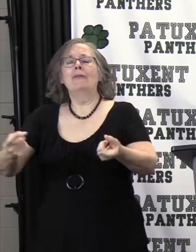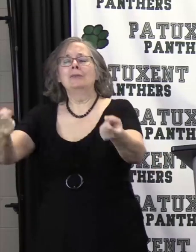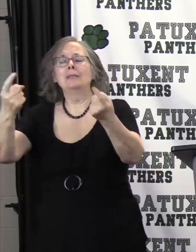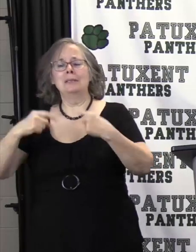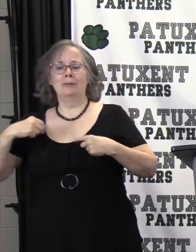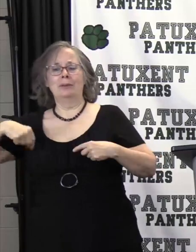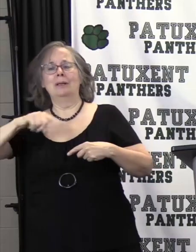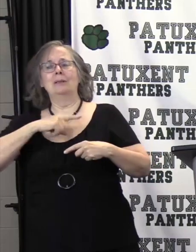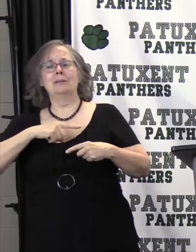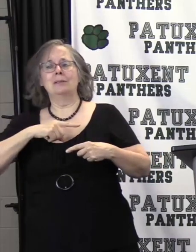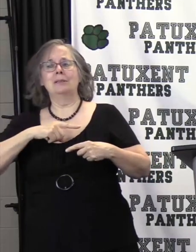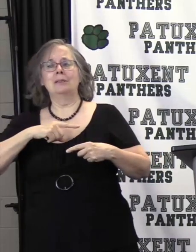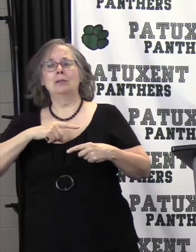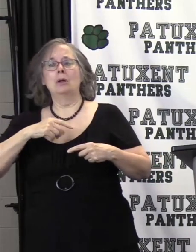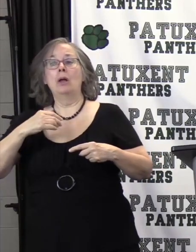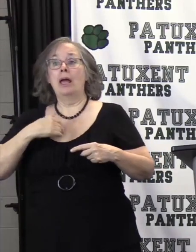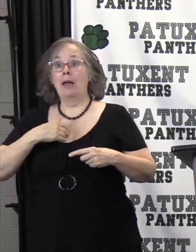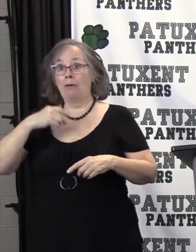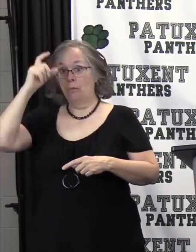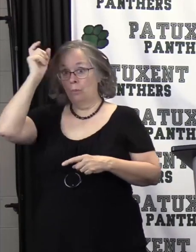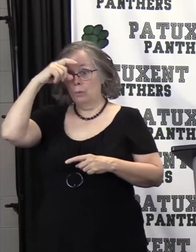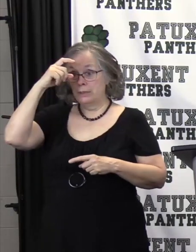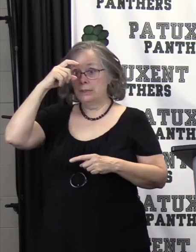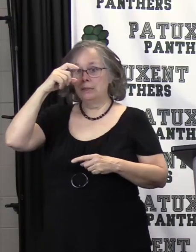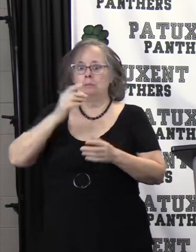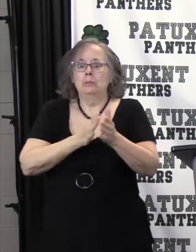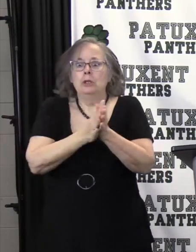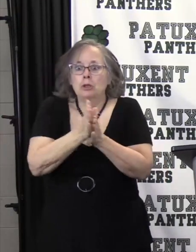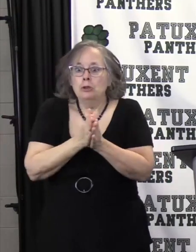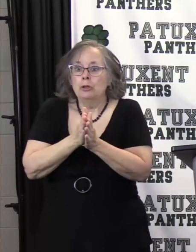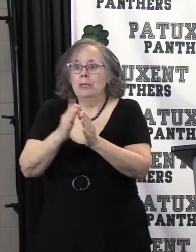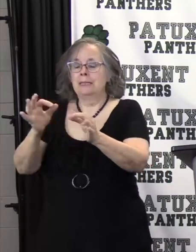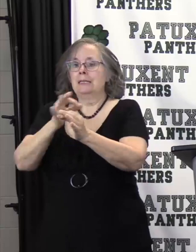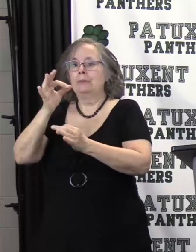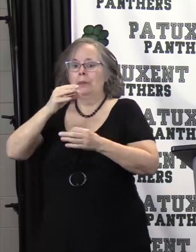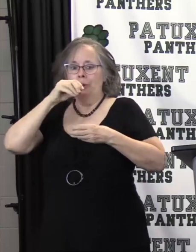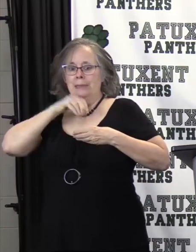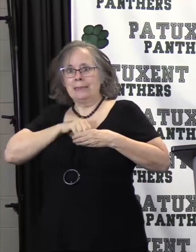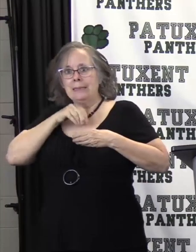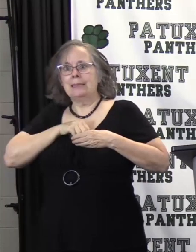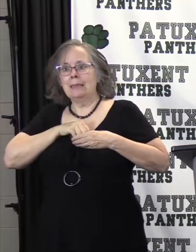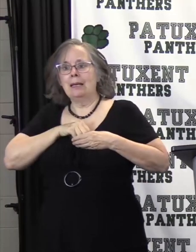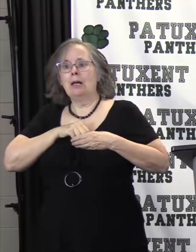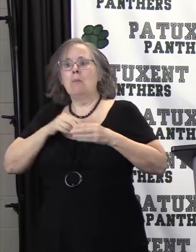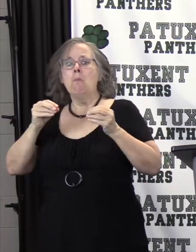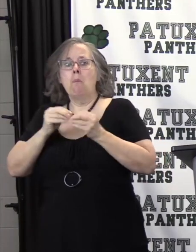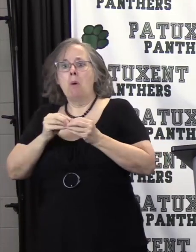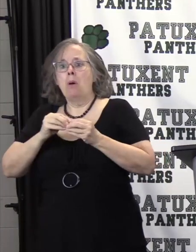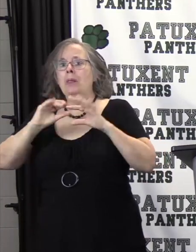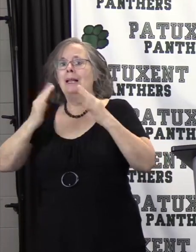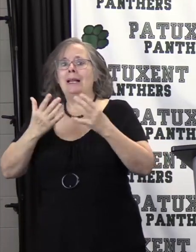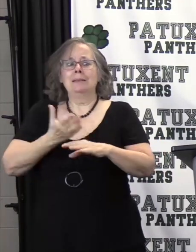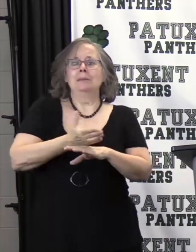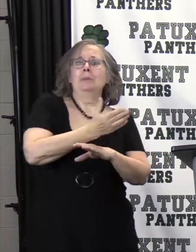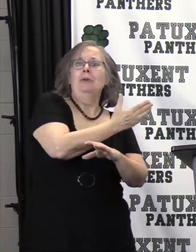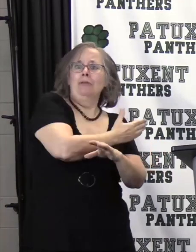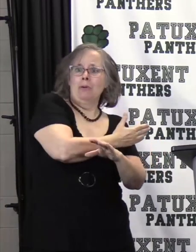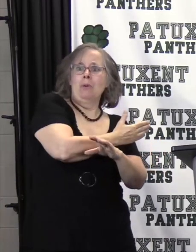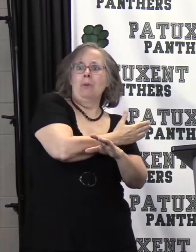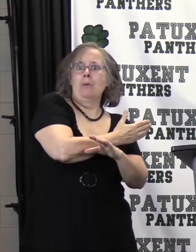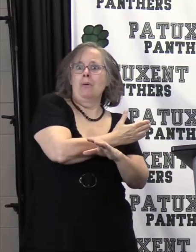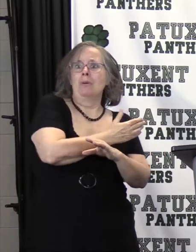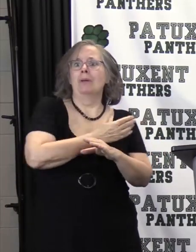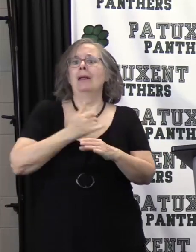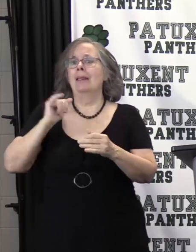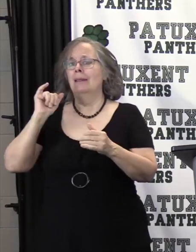before us. We have wisdom, drive, and spirit within us at greater levels than classes before us had